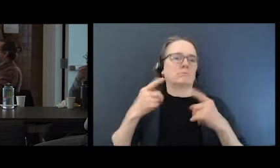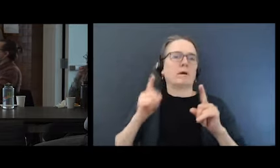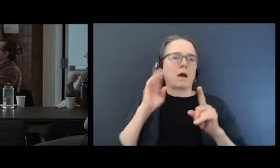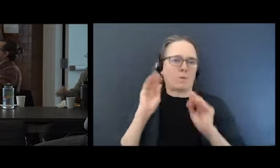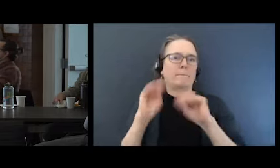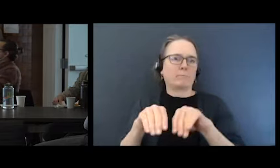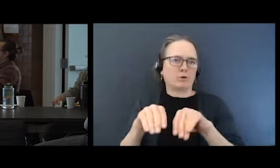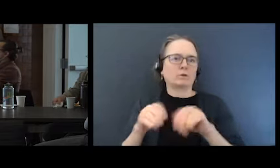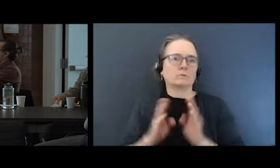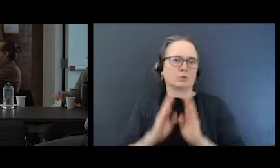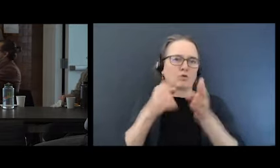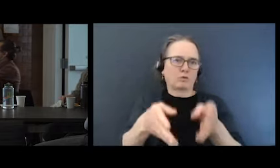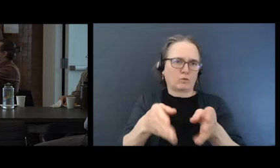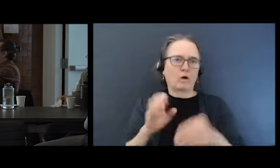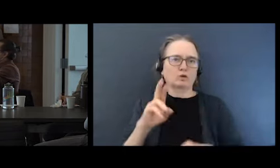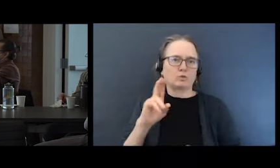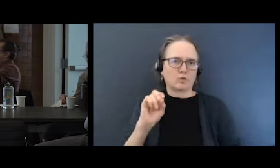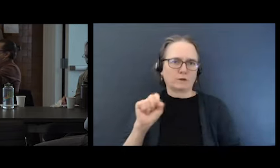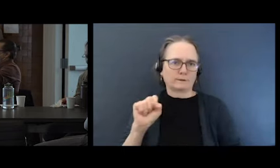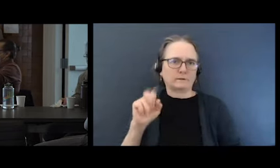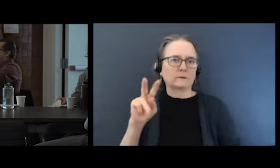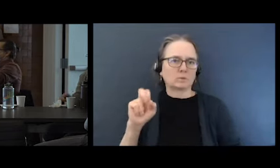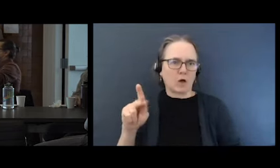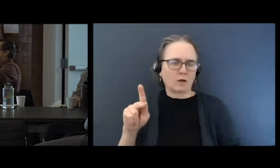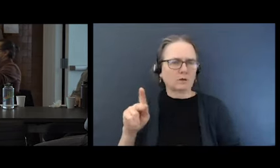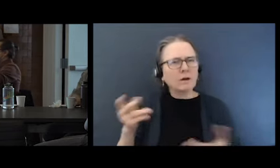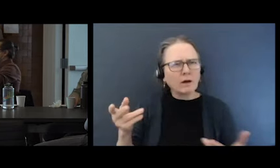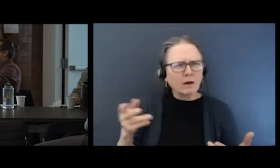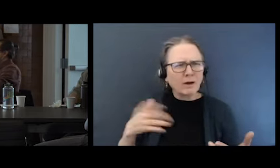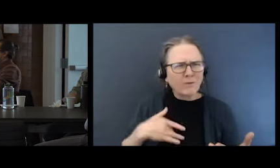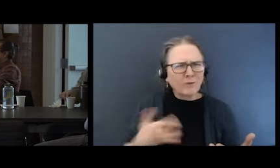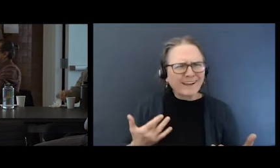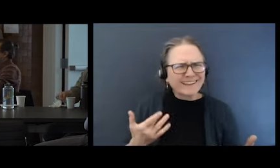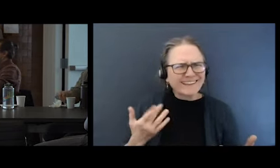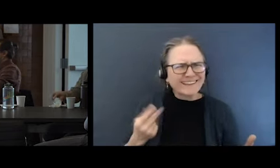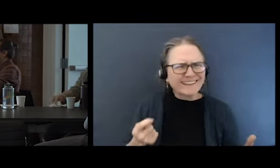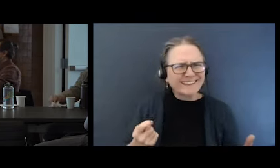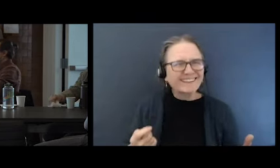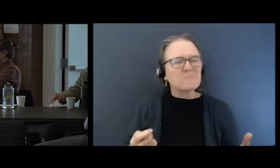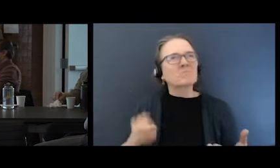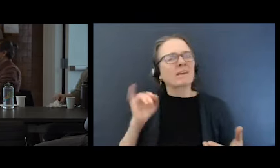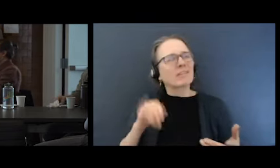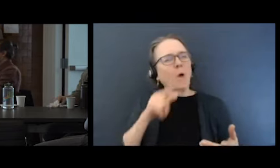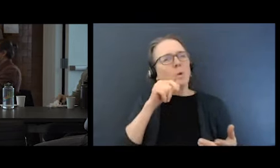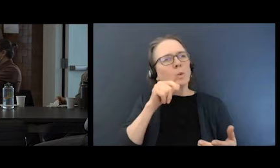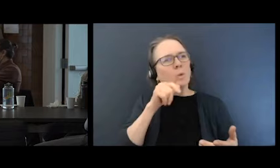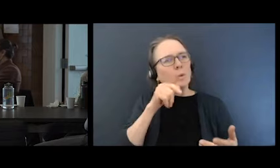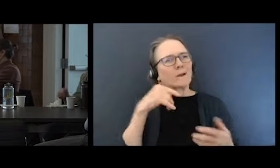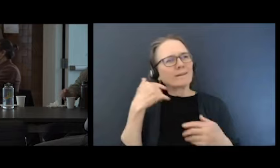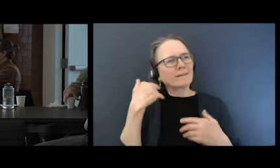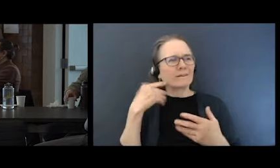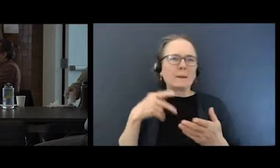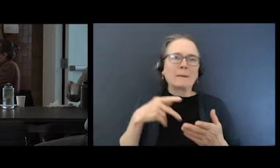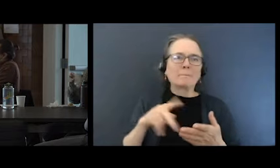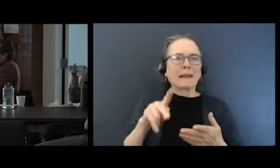disruption? How does that disruption get allocated? Are we going to, if we close